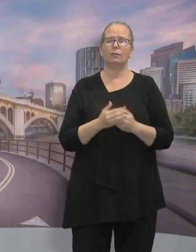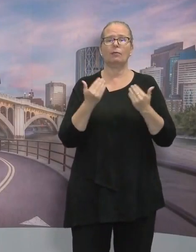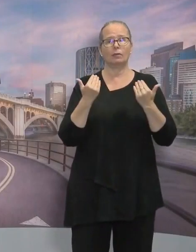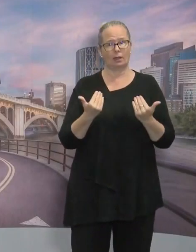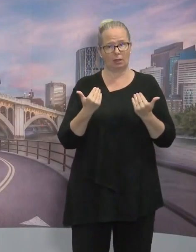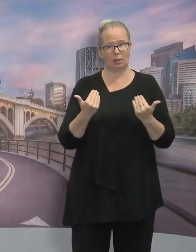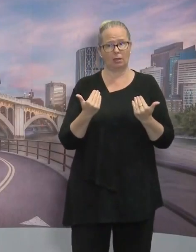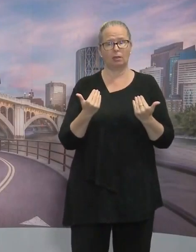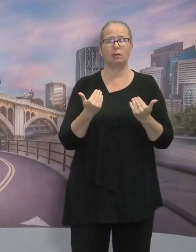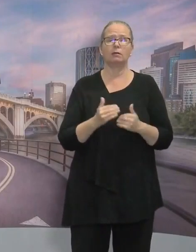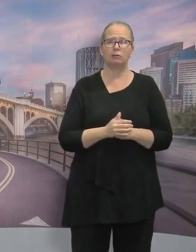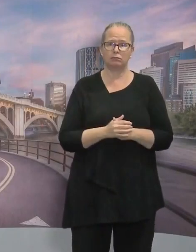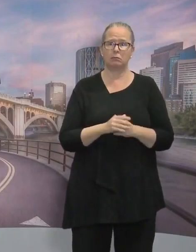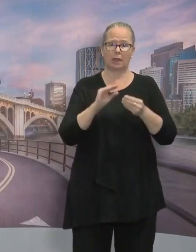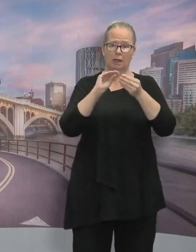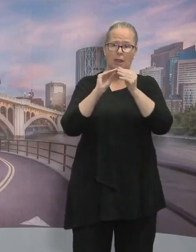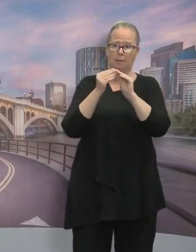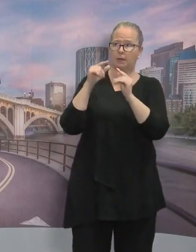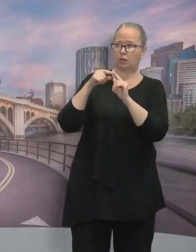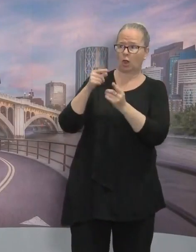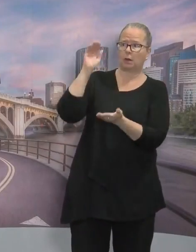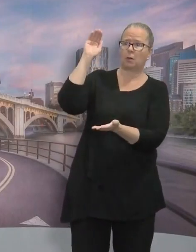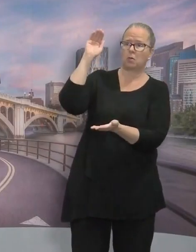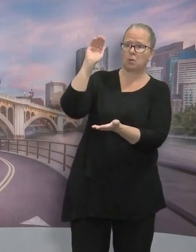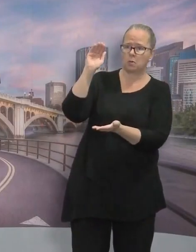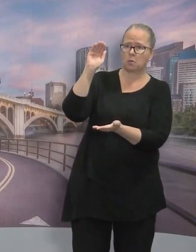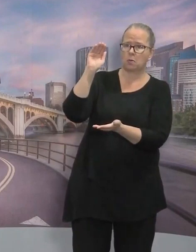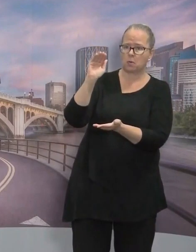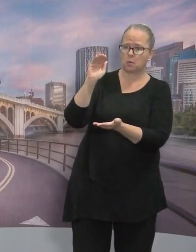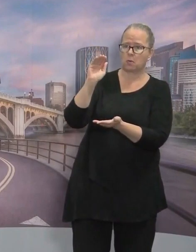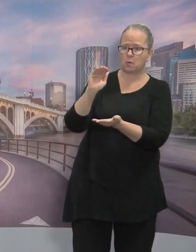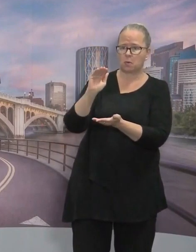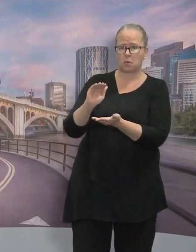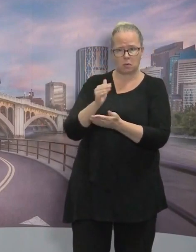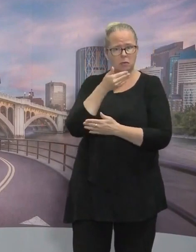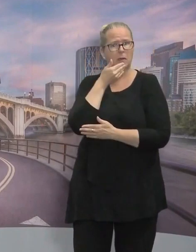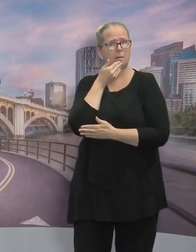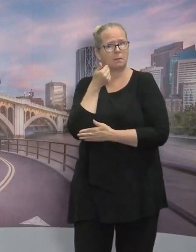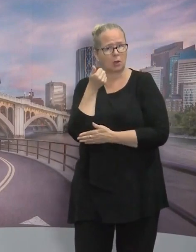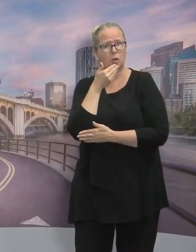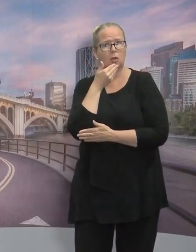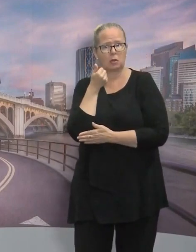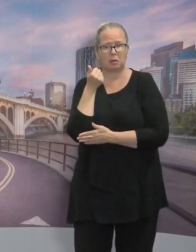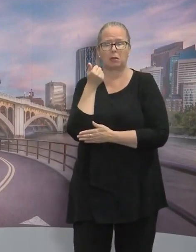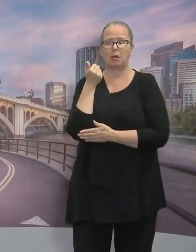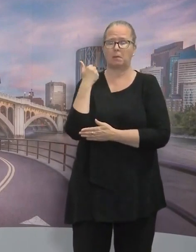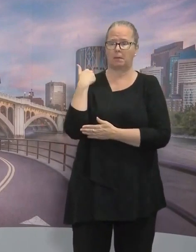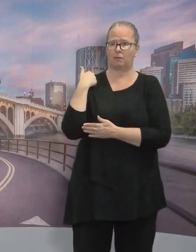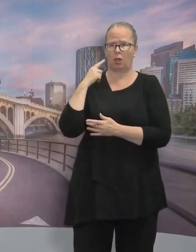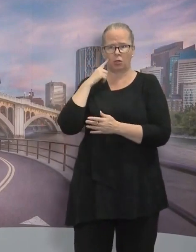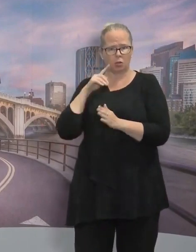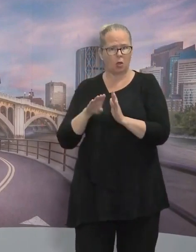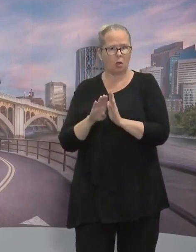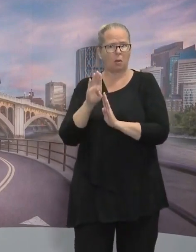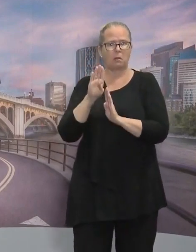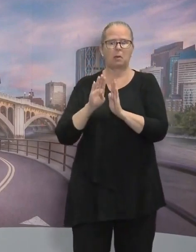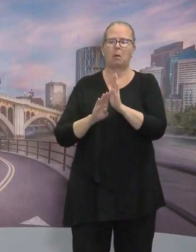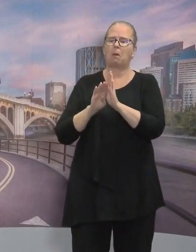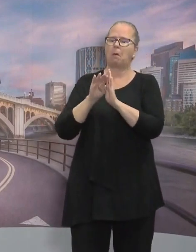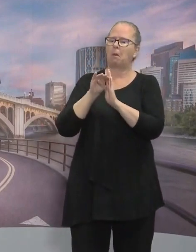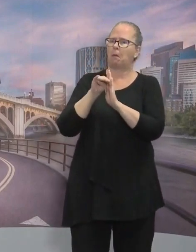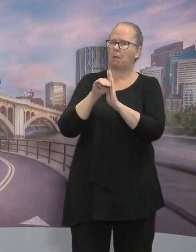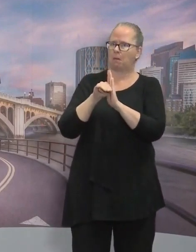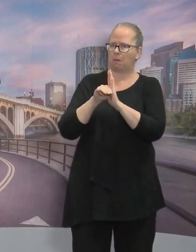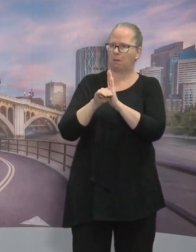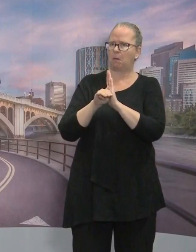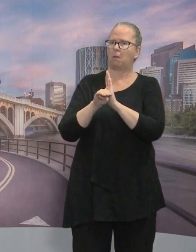The numbers are starting to look better. We certainly have flattened the curve. We are in a position where restrictions are being eased. And of